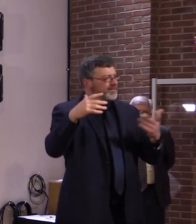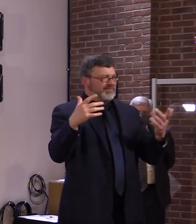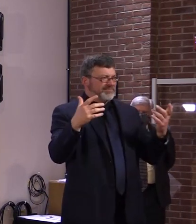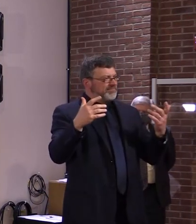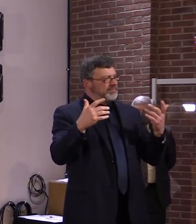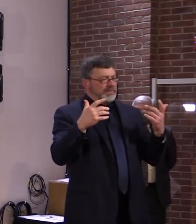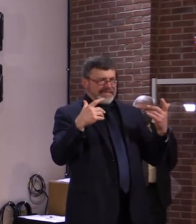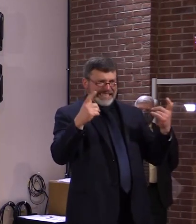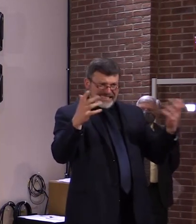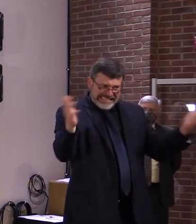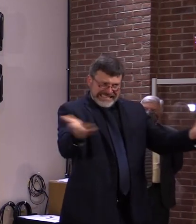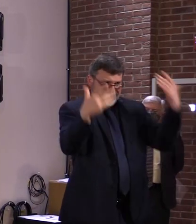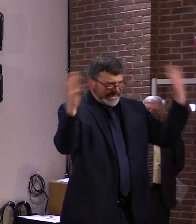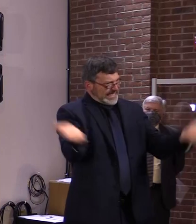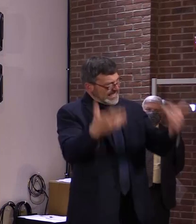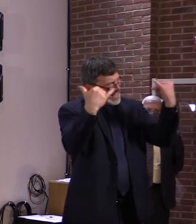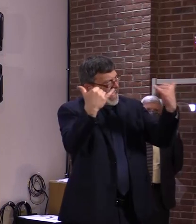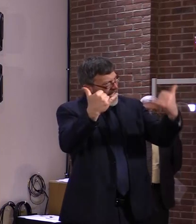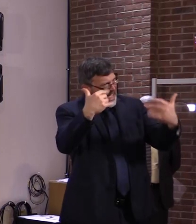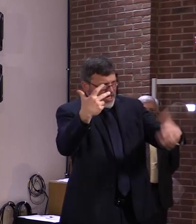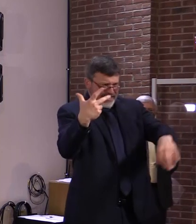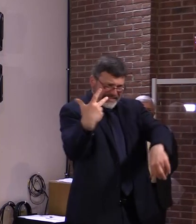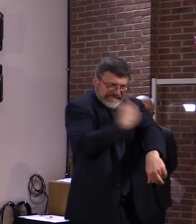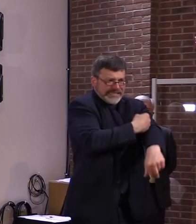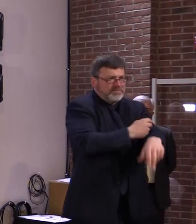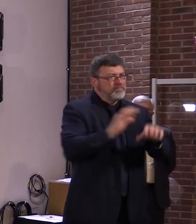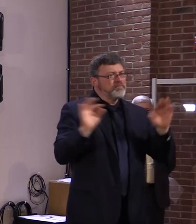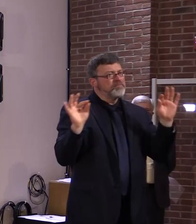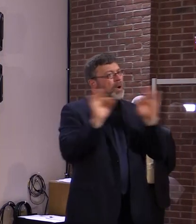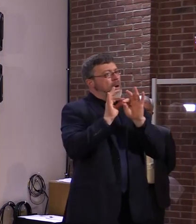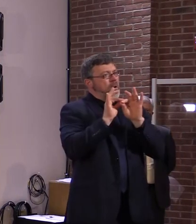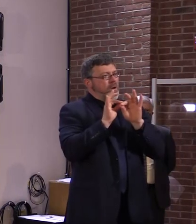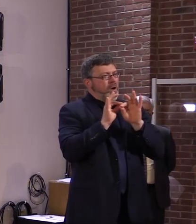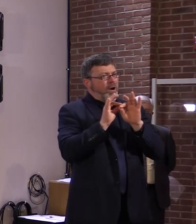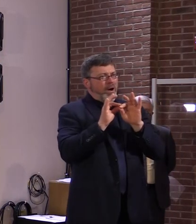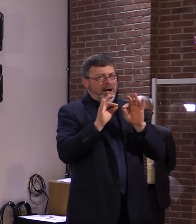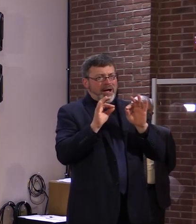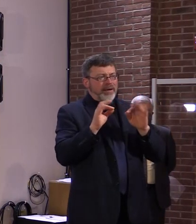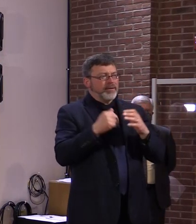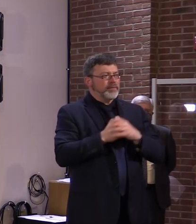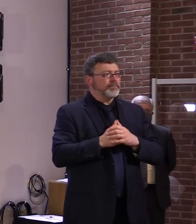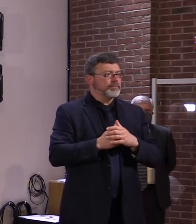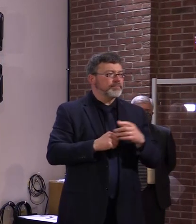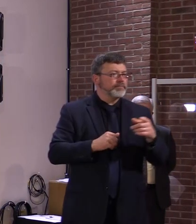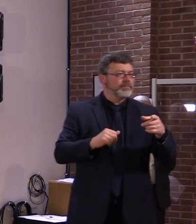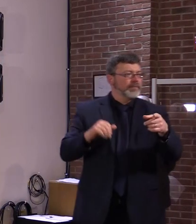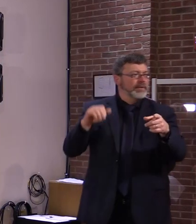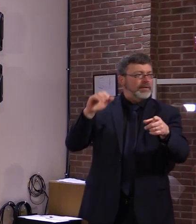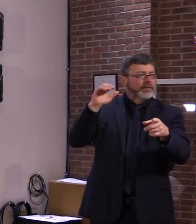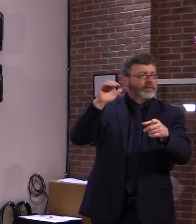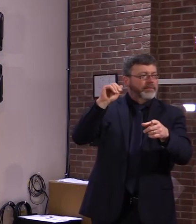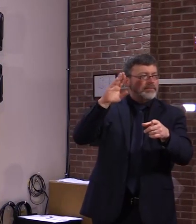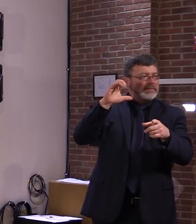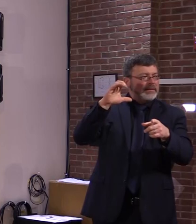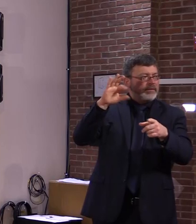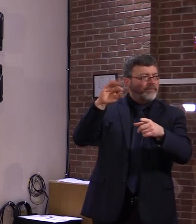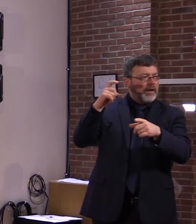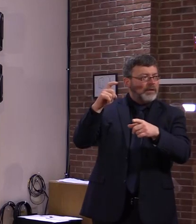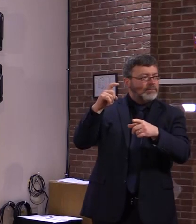become vaccinated in a higher capacity. We noticed in Florida